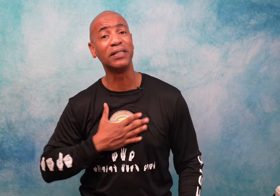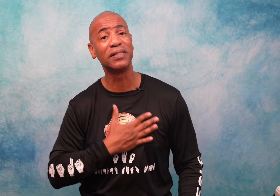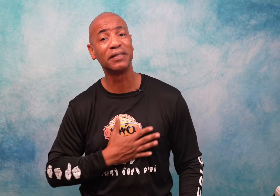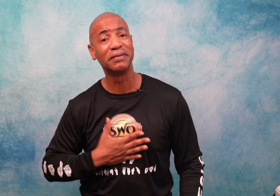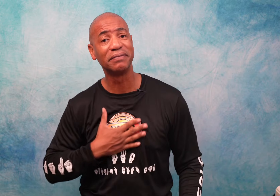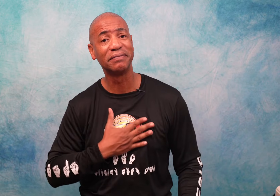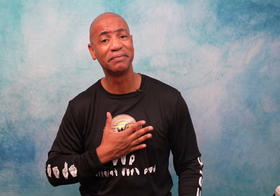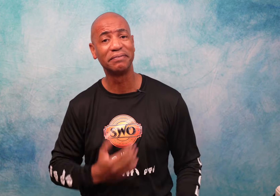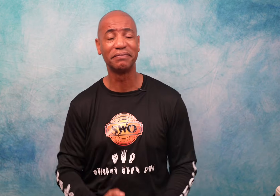please.